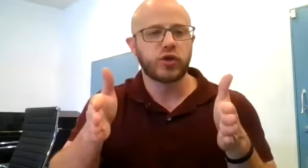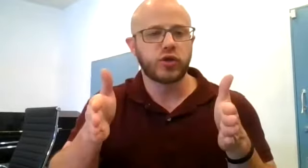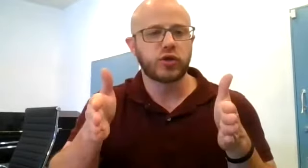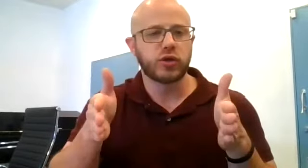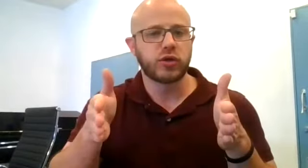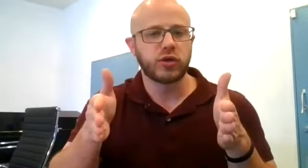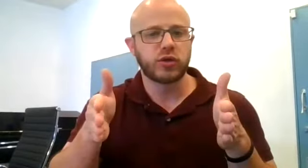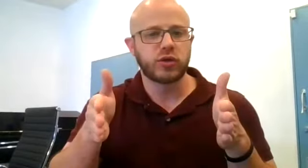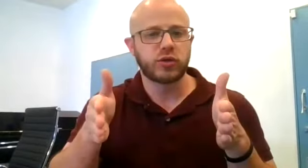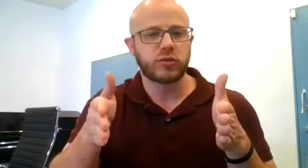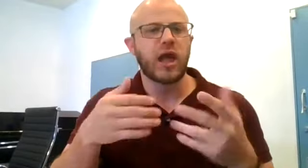or a partner.